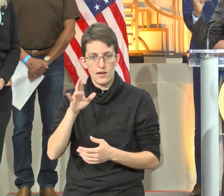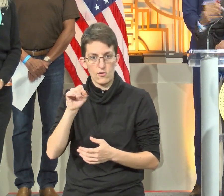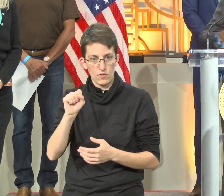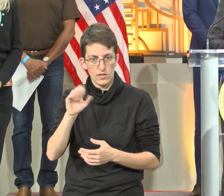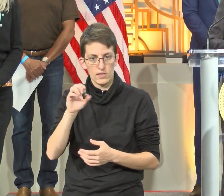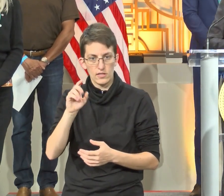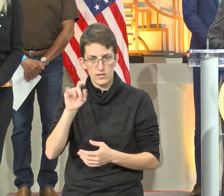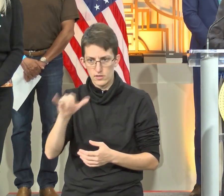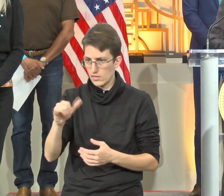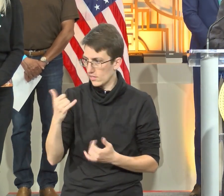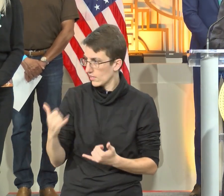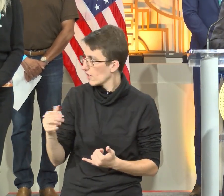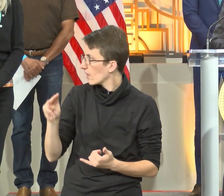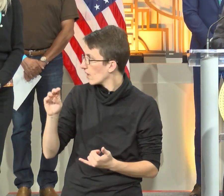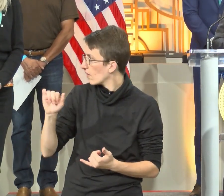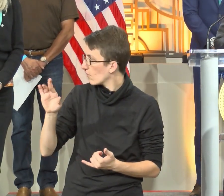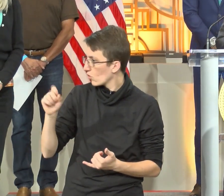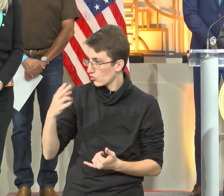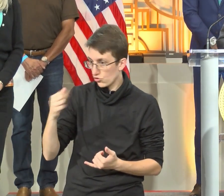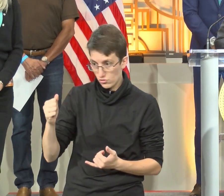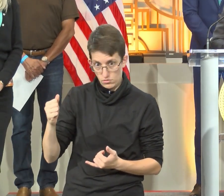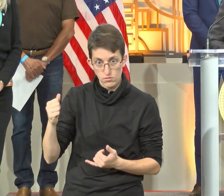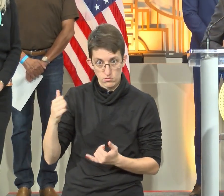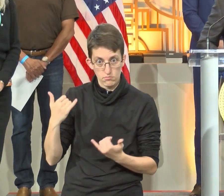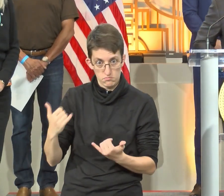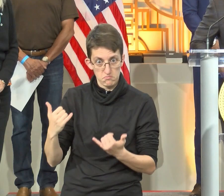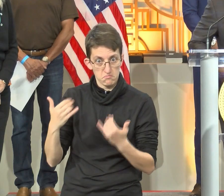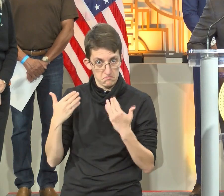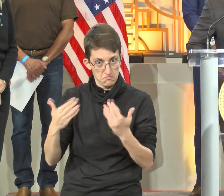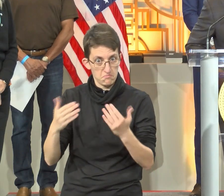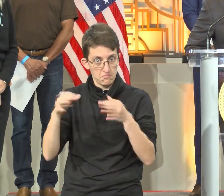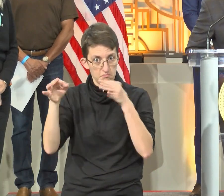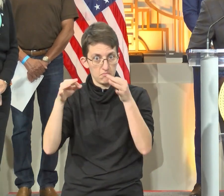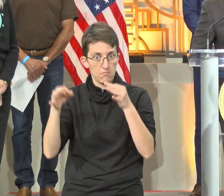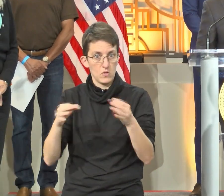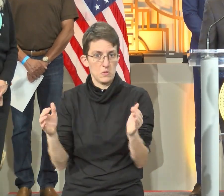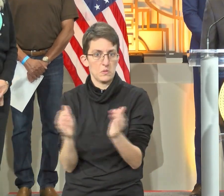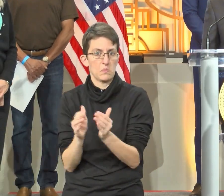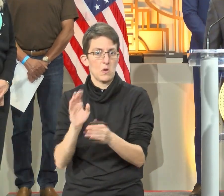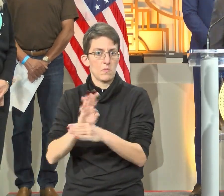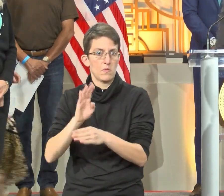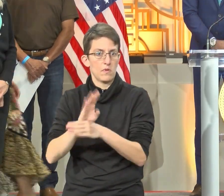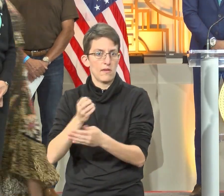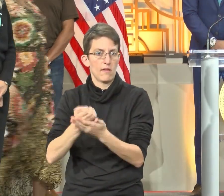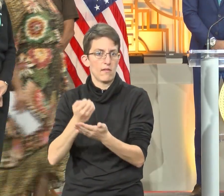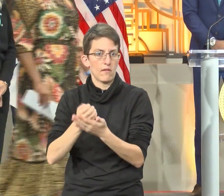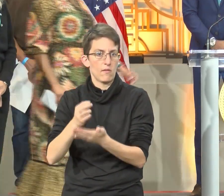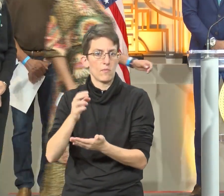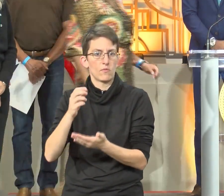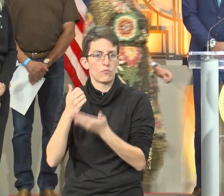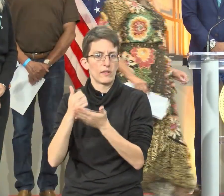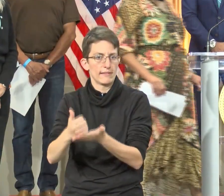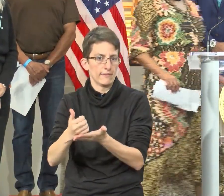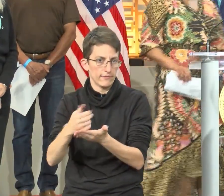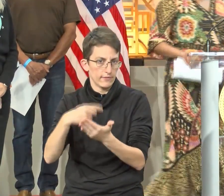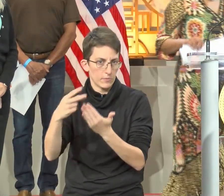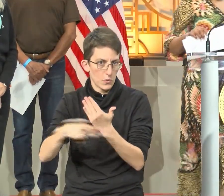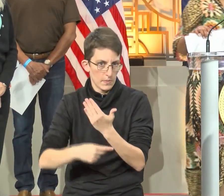Marsha, Director Murray, if you will come and give the highlights of the Small Business Economic Relief Program.